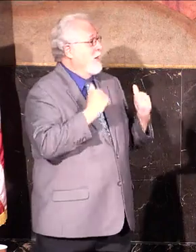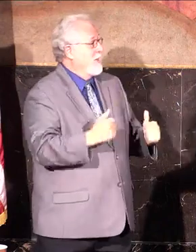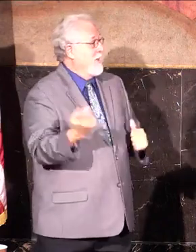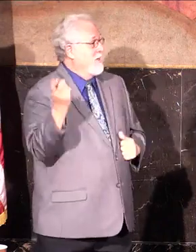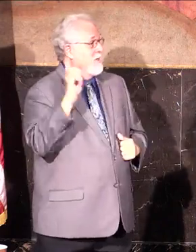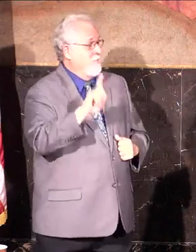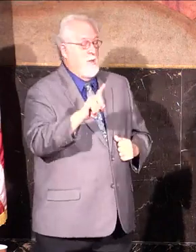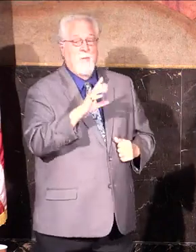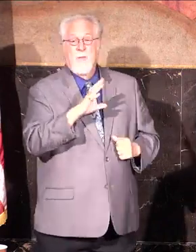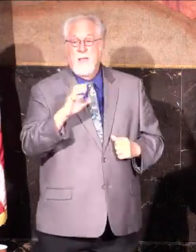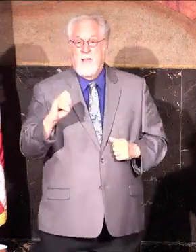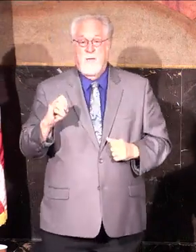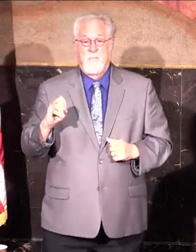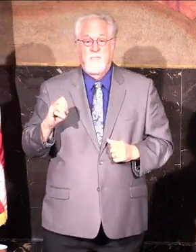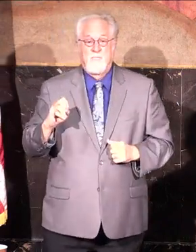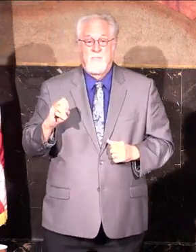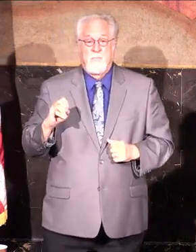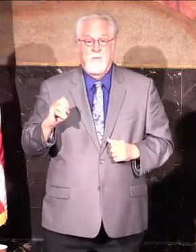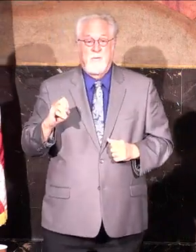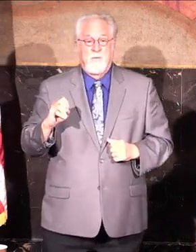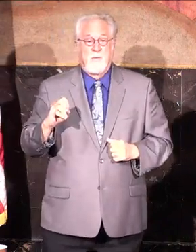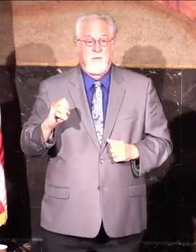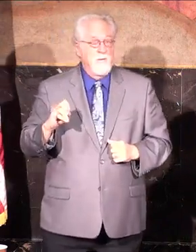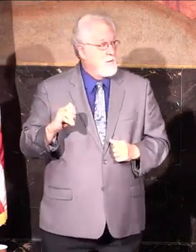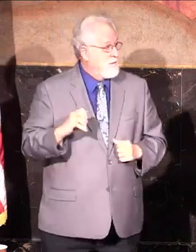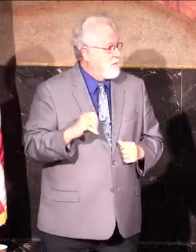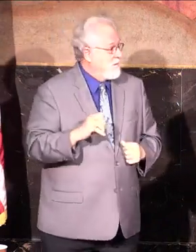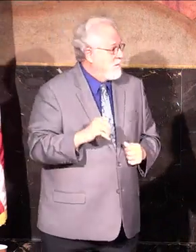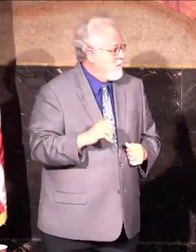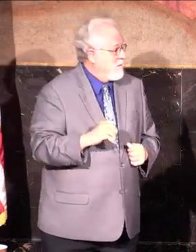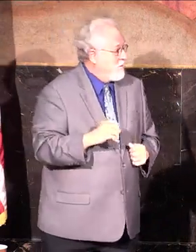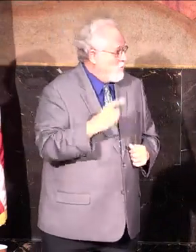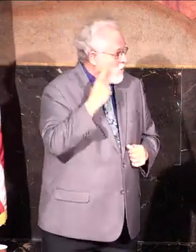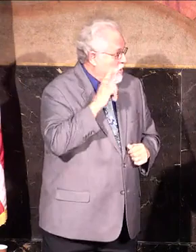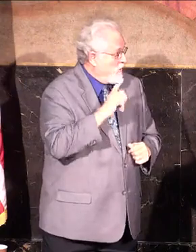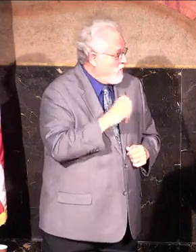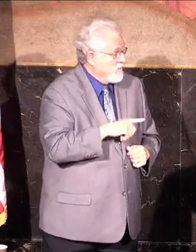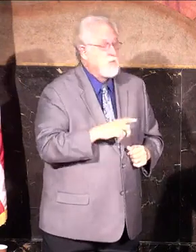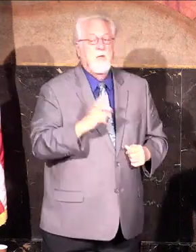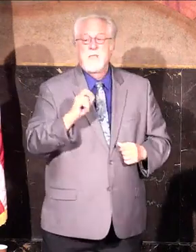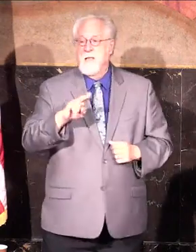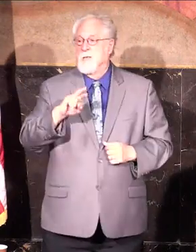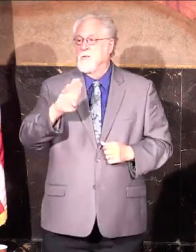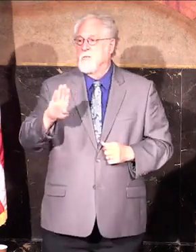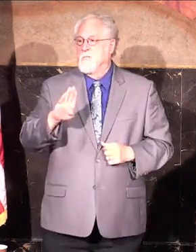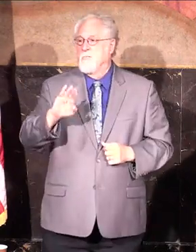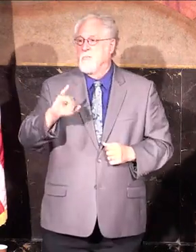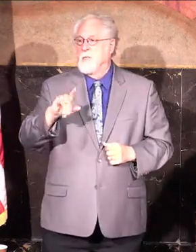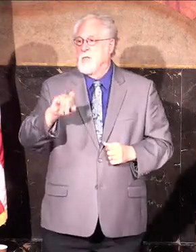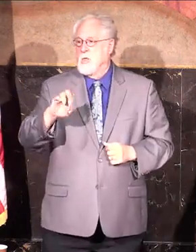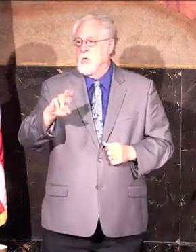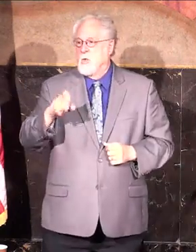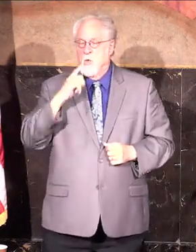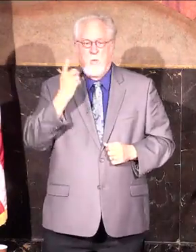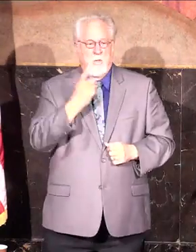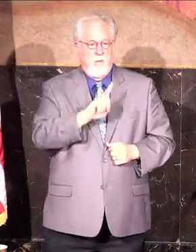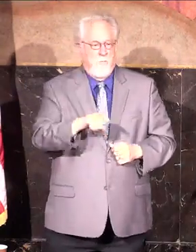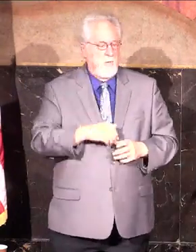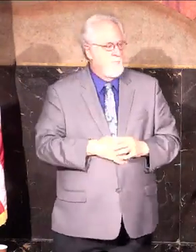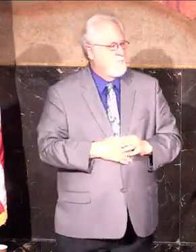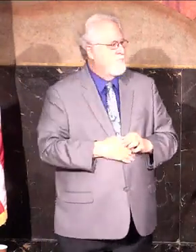come up and I assume you heard his question. Okay, Dr. Bu will come up and address it.